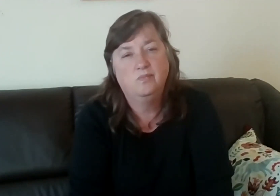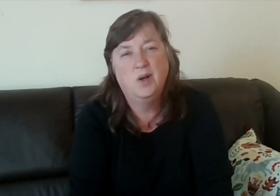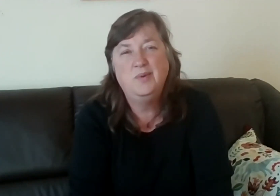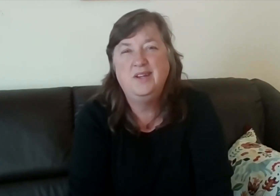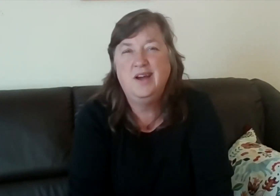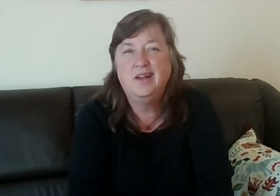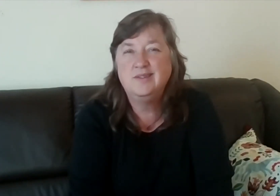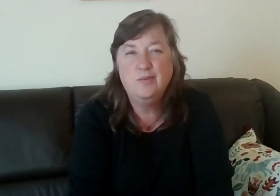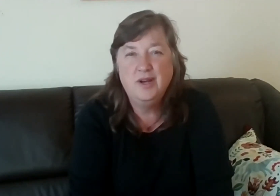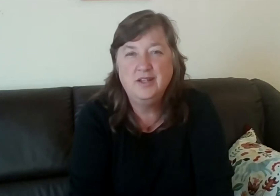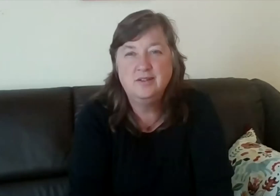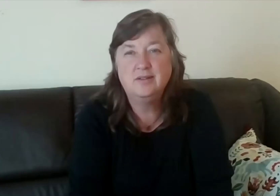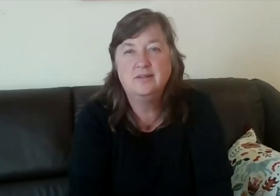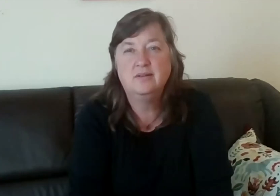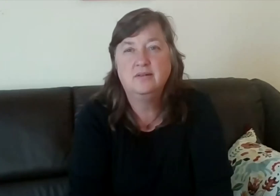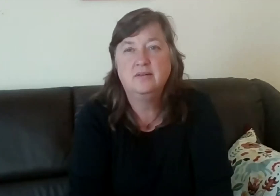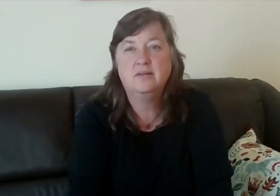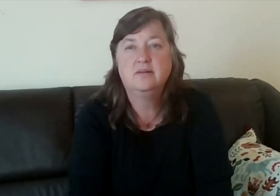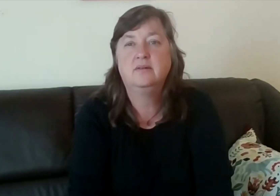probably not so much.